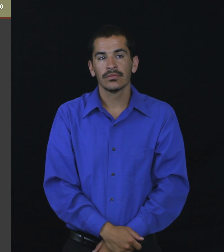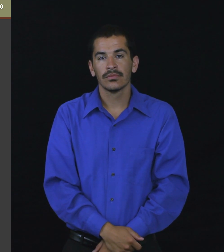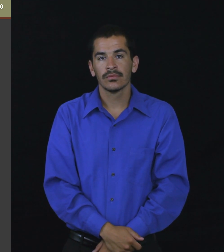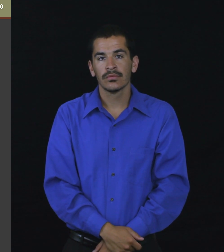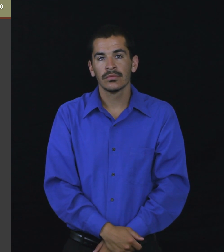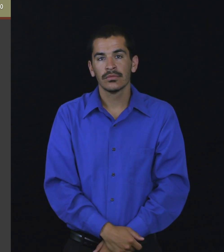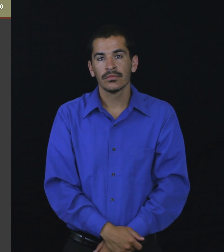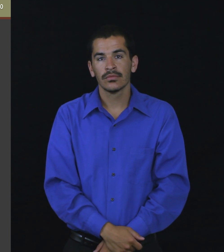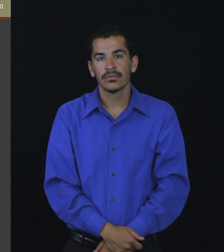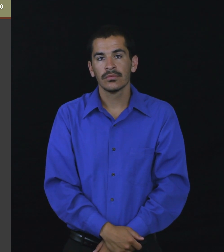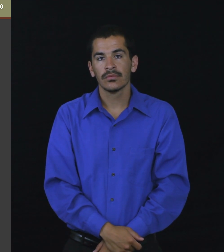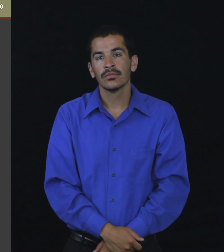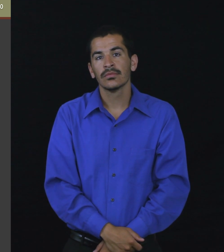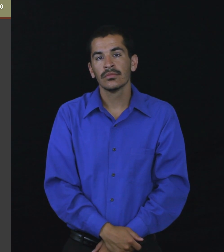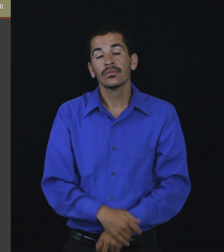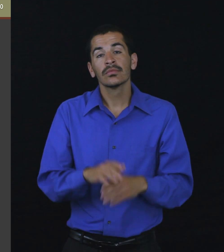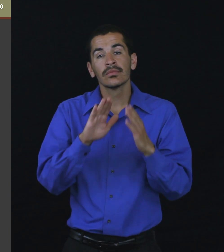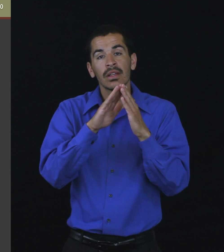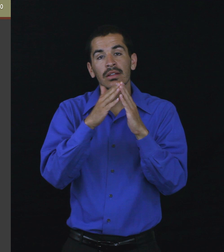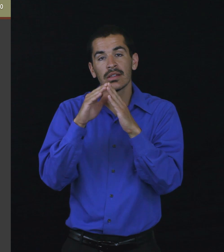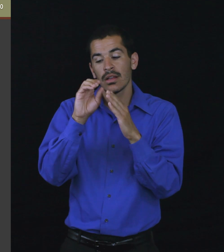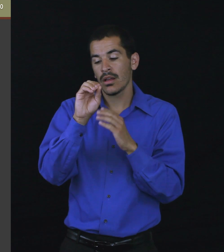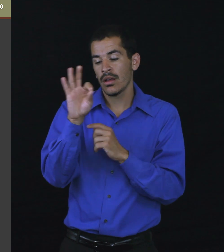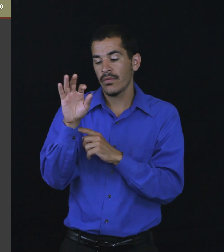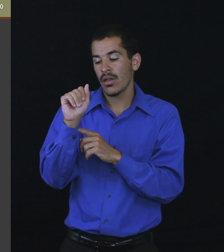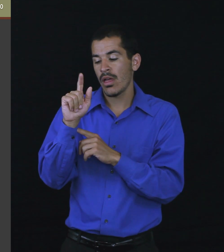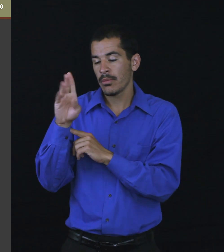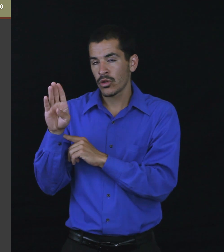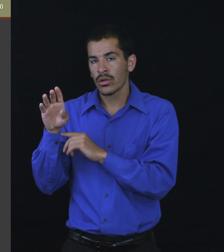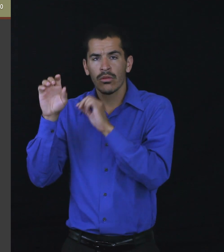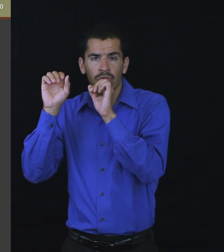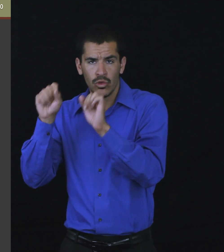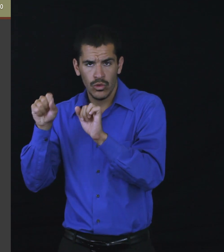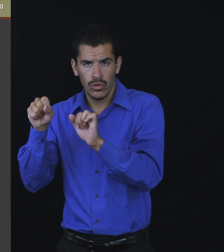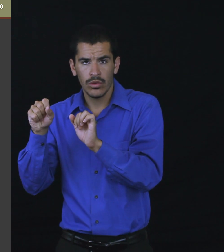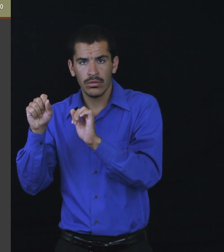The City of Albuquerque might provide some grants